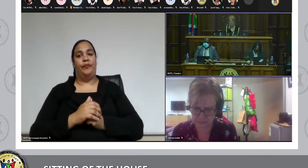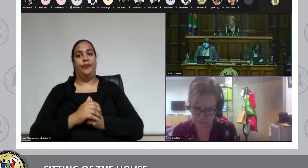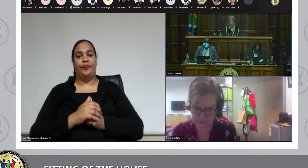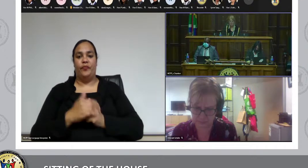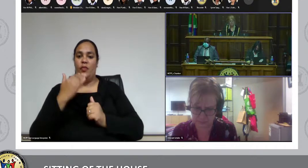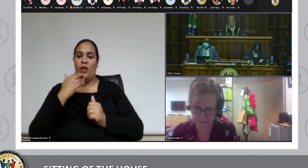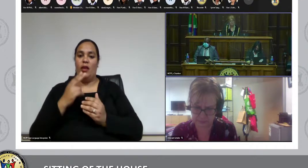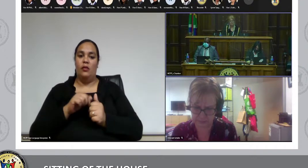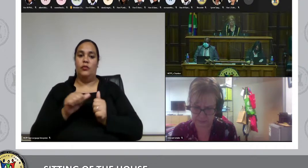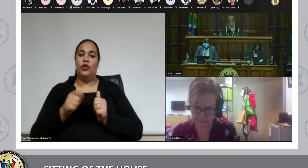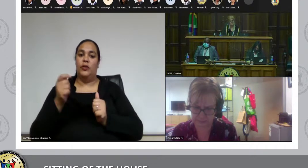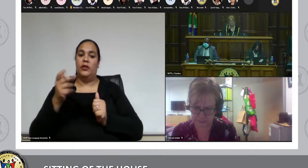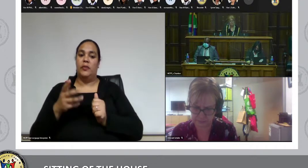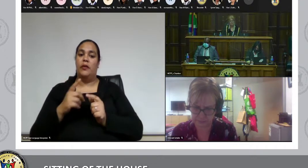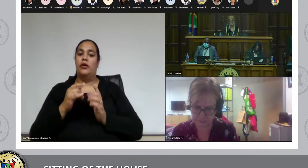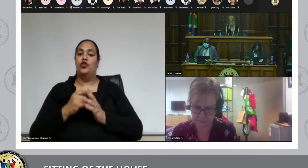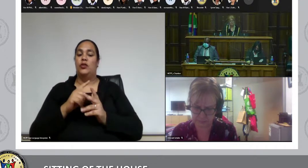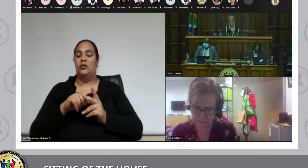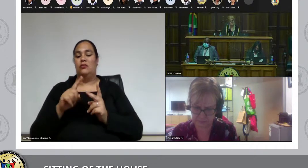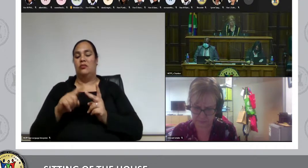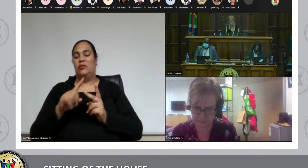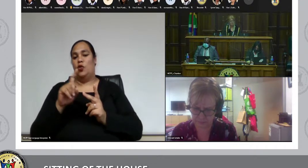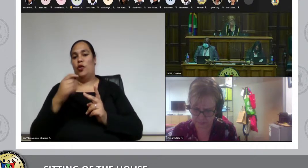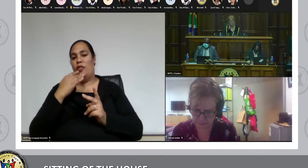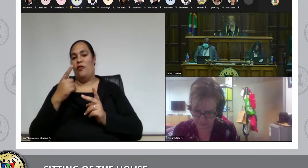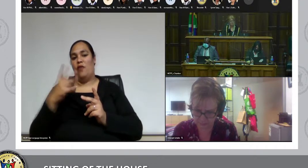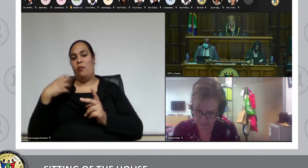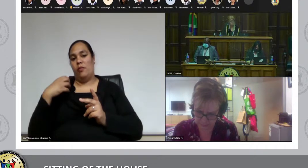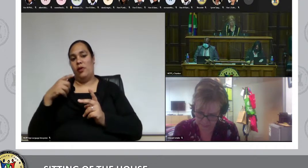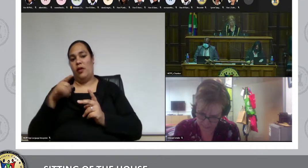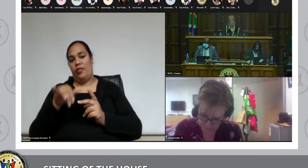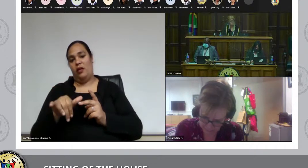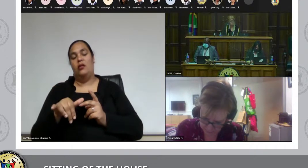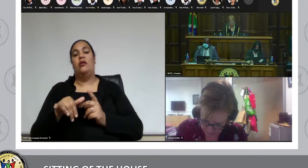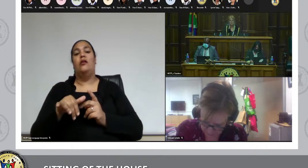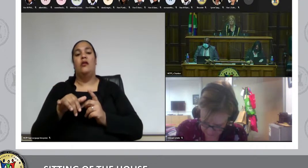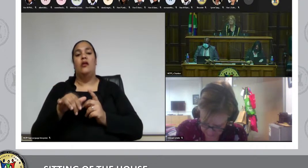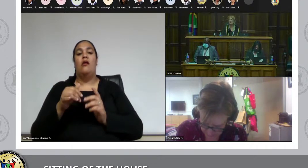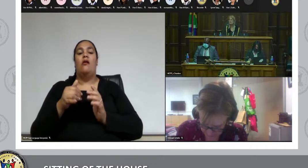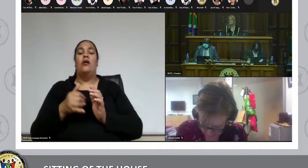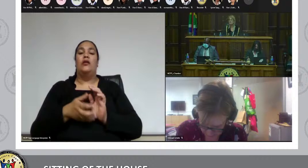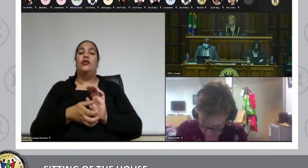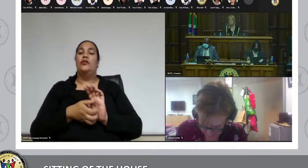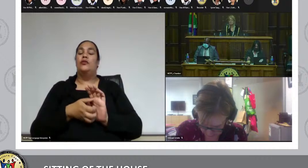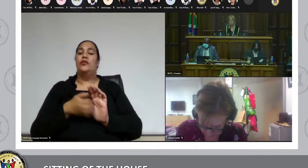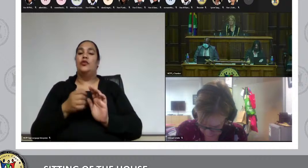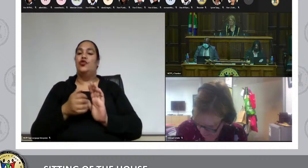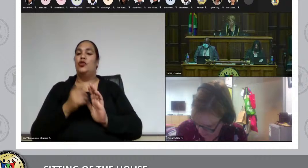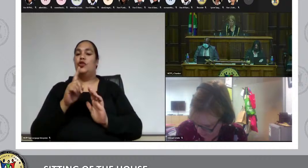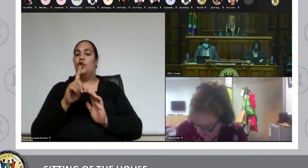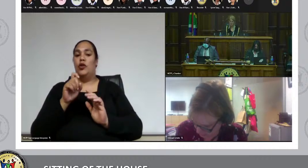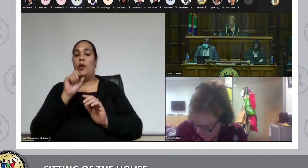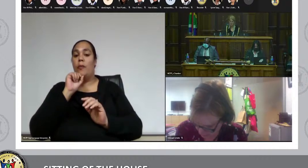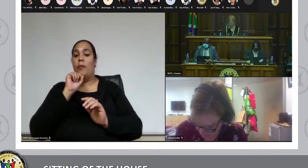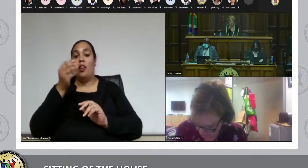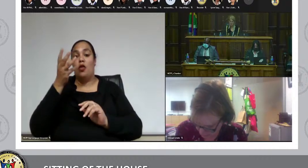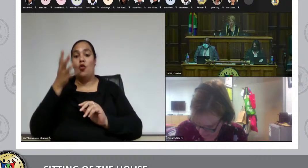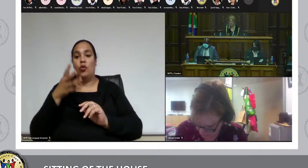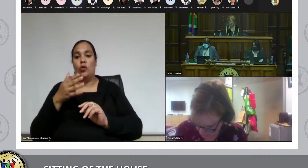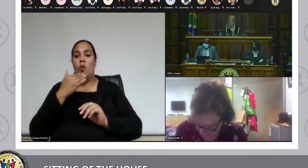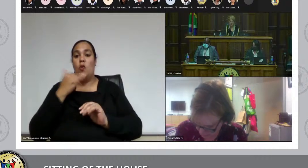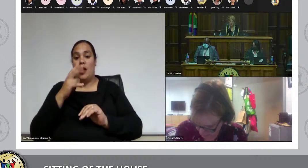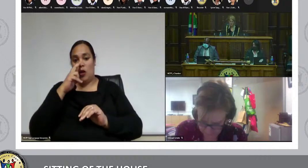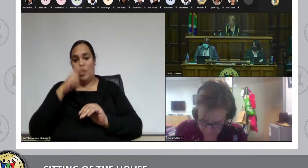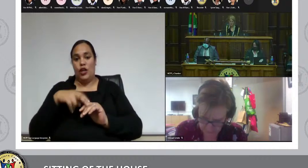Thank you, Deputy Speaker. Just another question, and thank you for the Minister on that. Just a question. Those learners that now need